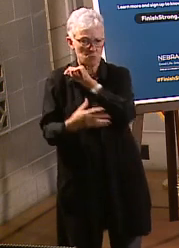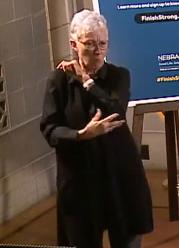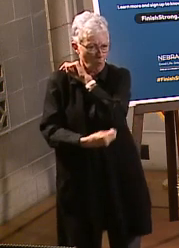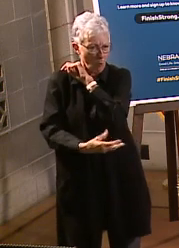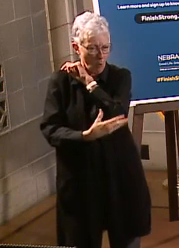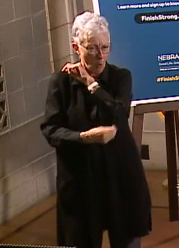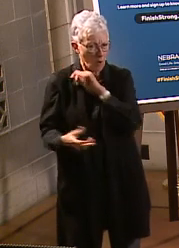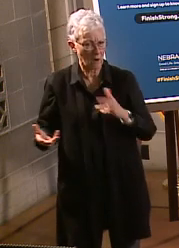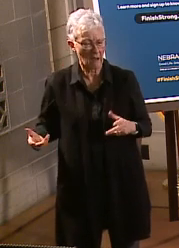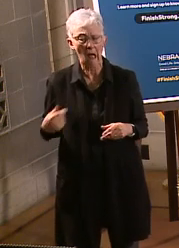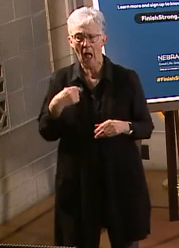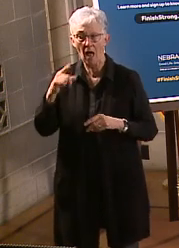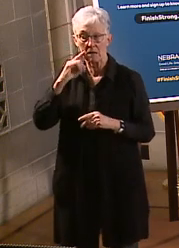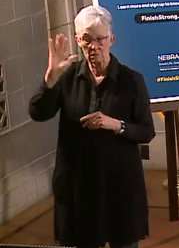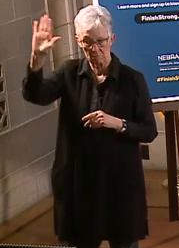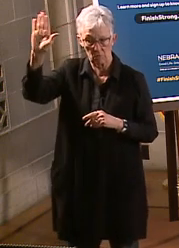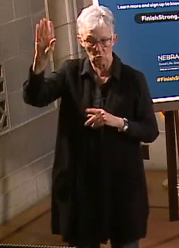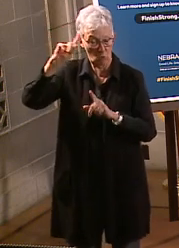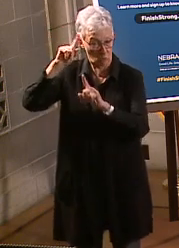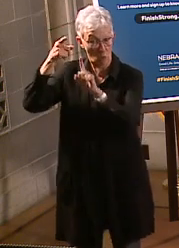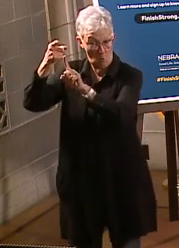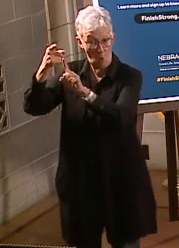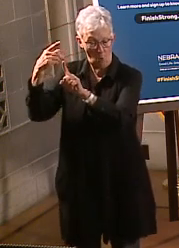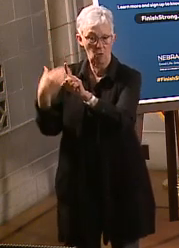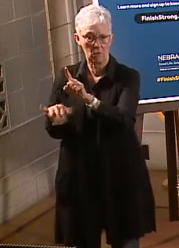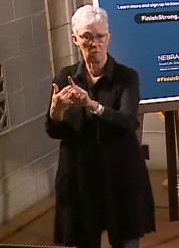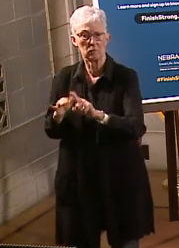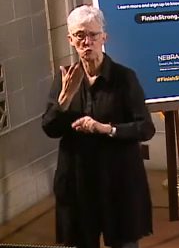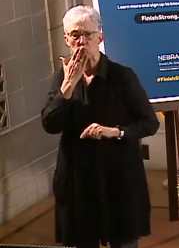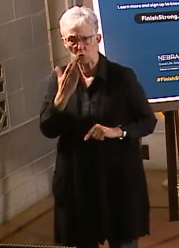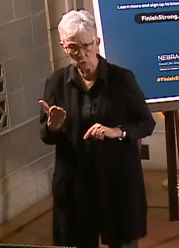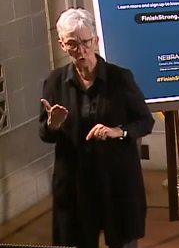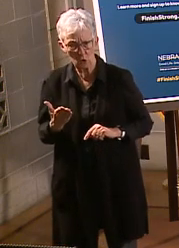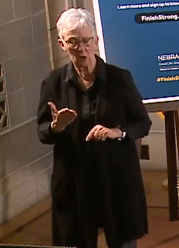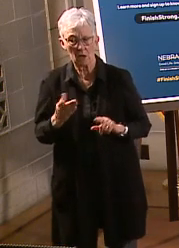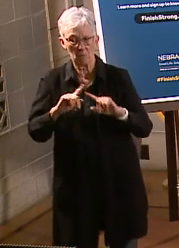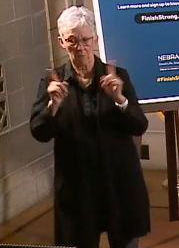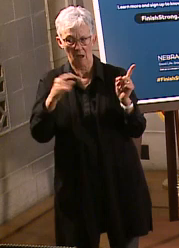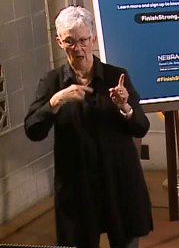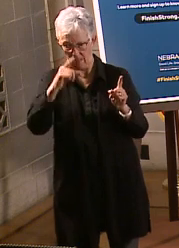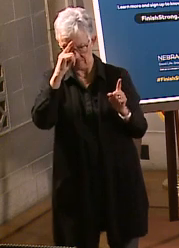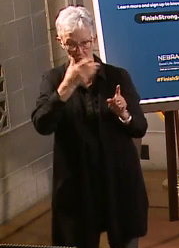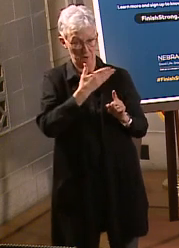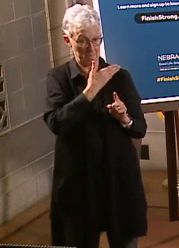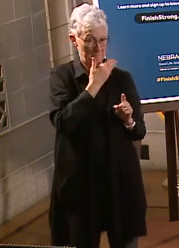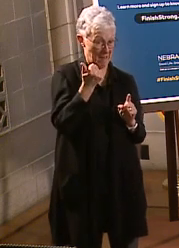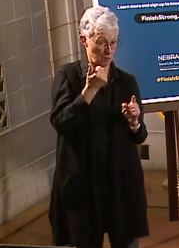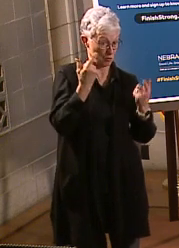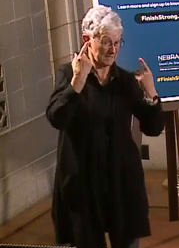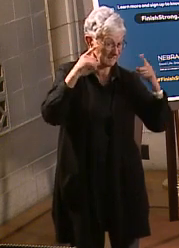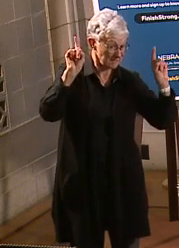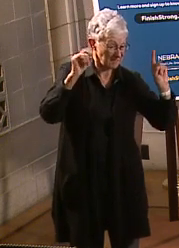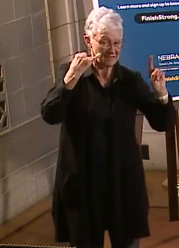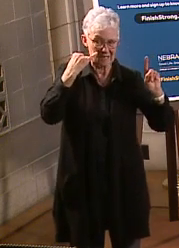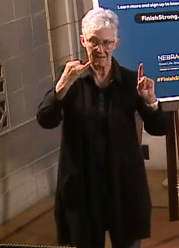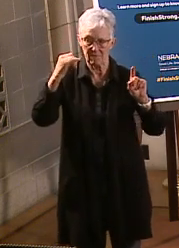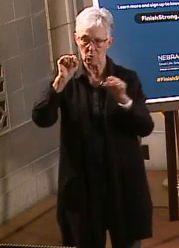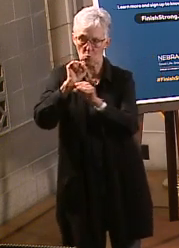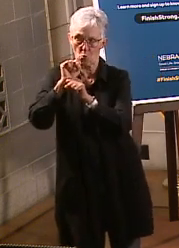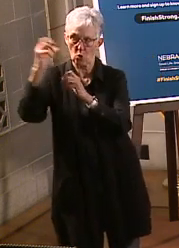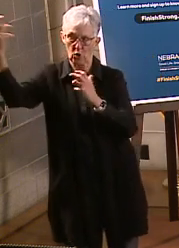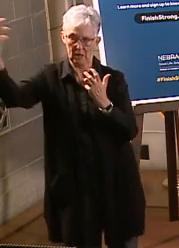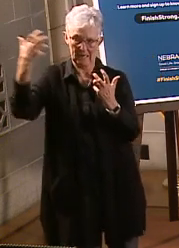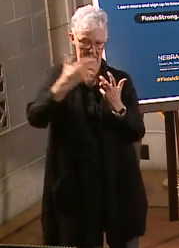We think the goals are great goals to accomplish. We think they can better and be more successful at this if they work with the states to help target